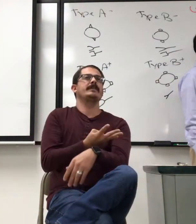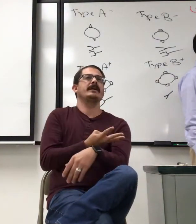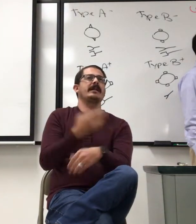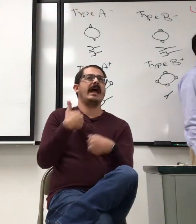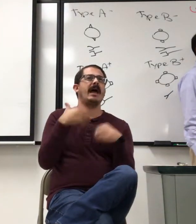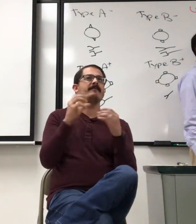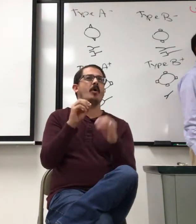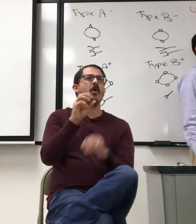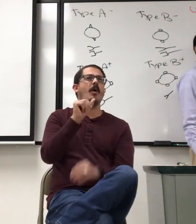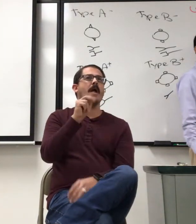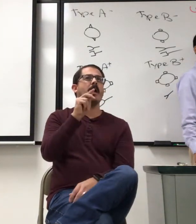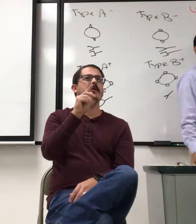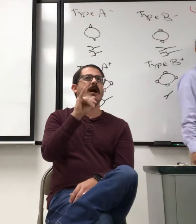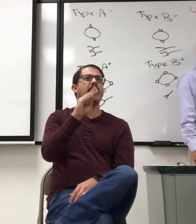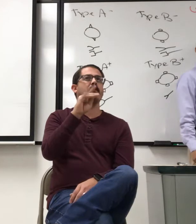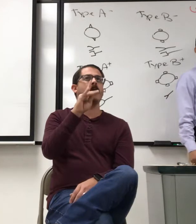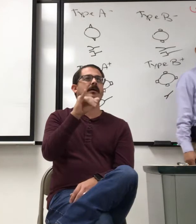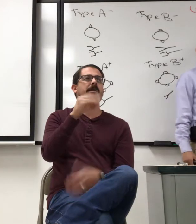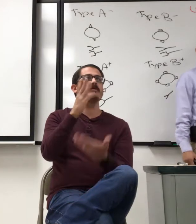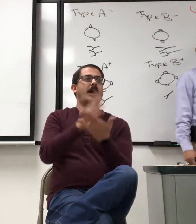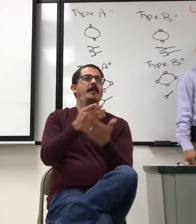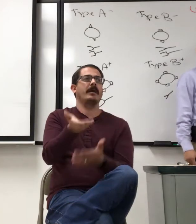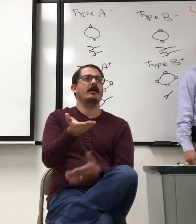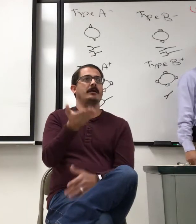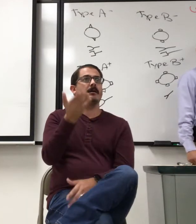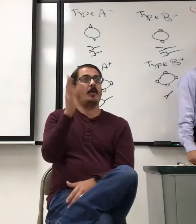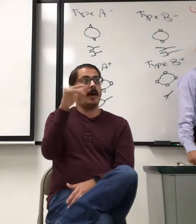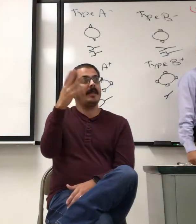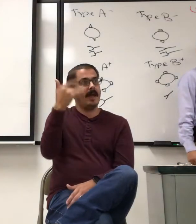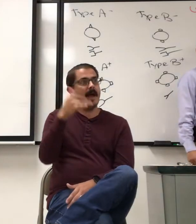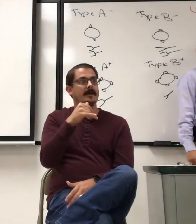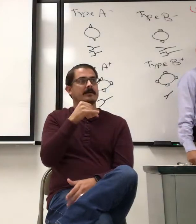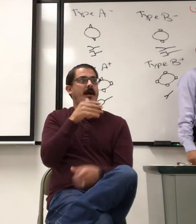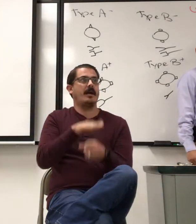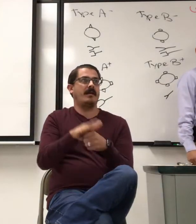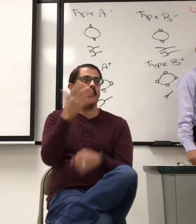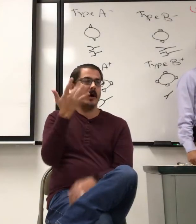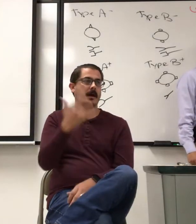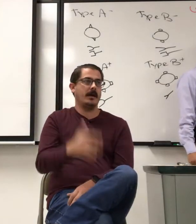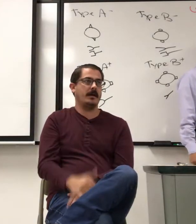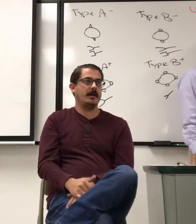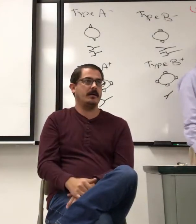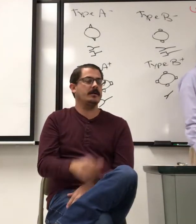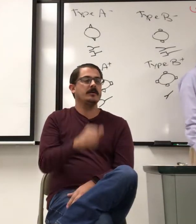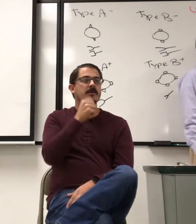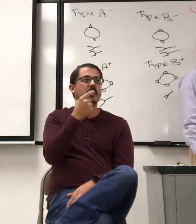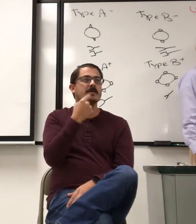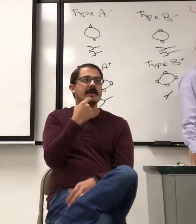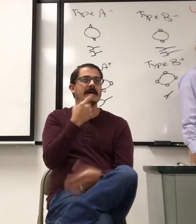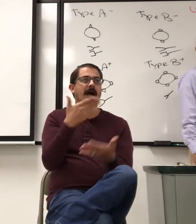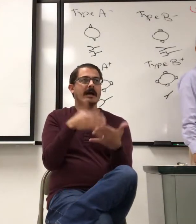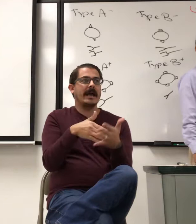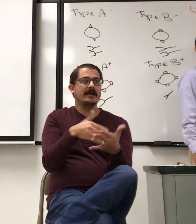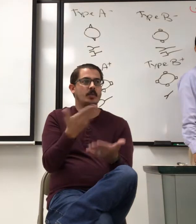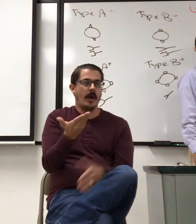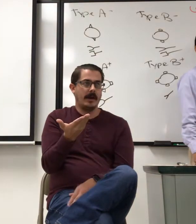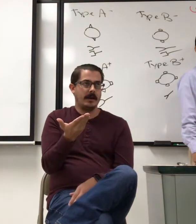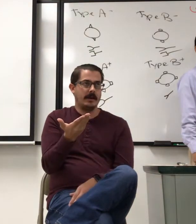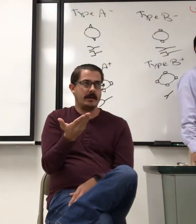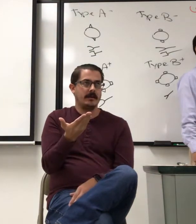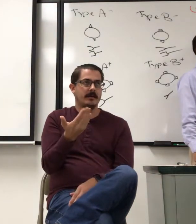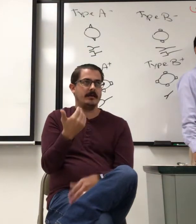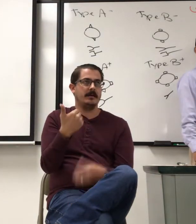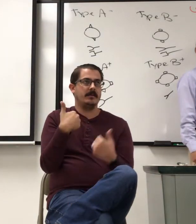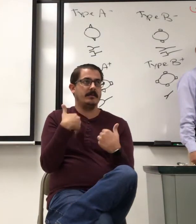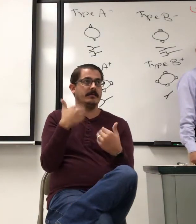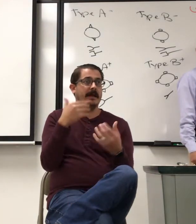have no antibodies. And you stop there. Now what's wrong? Why is that insufficient? You don't say against what? You have no antibodies.